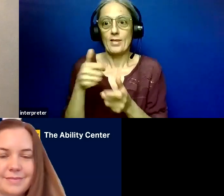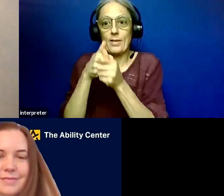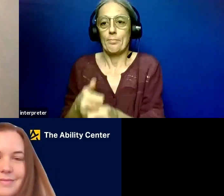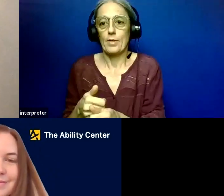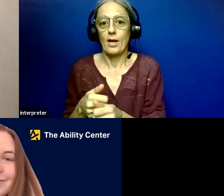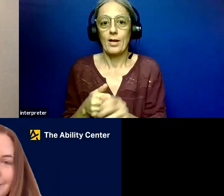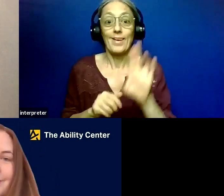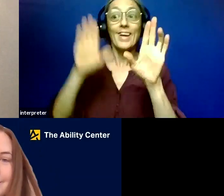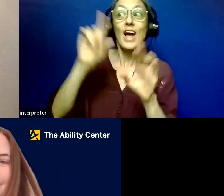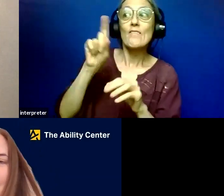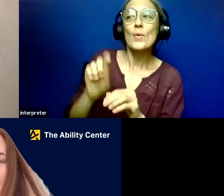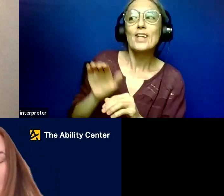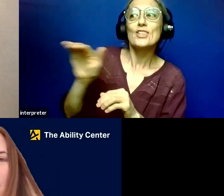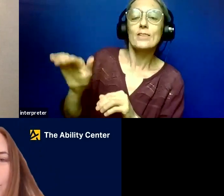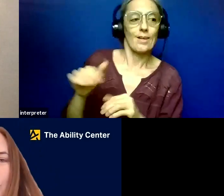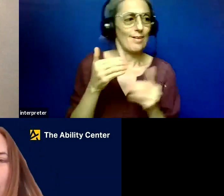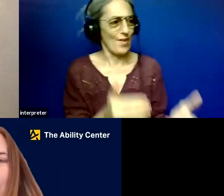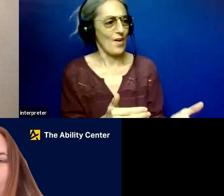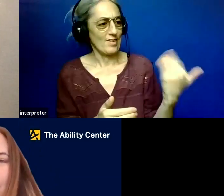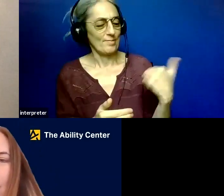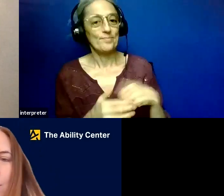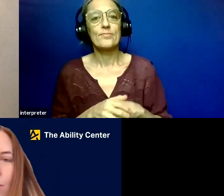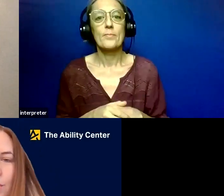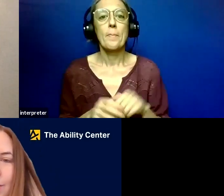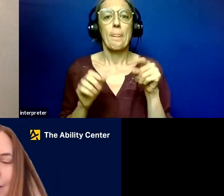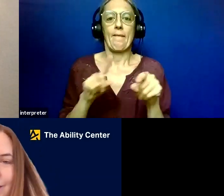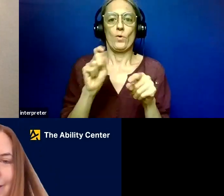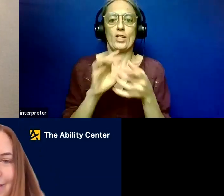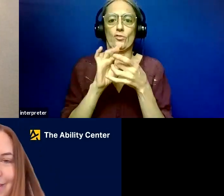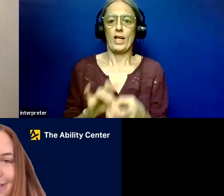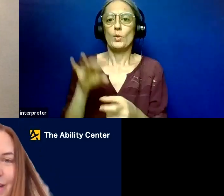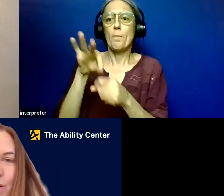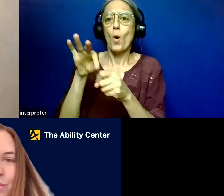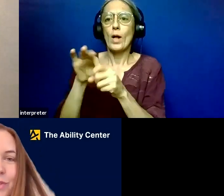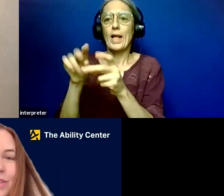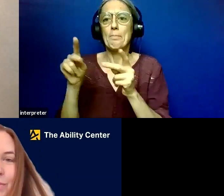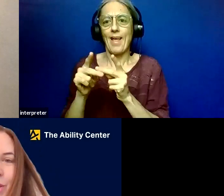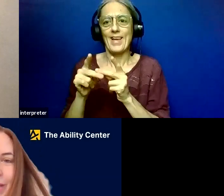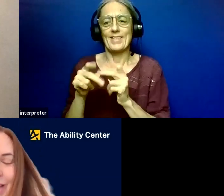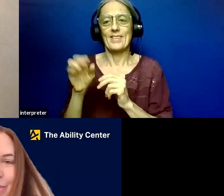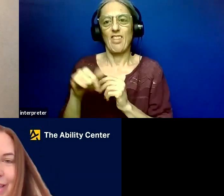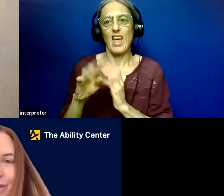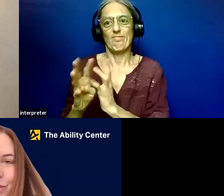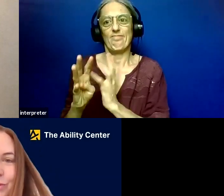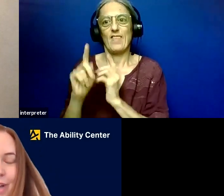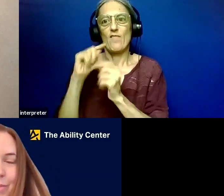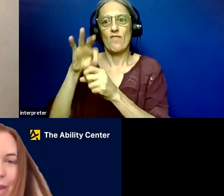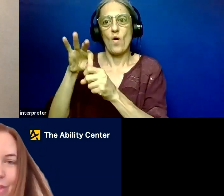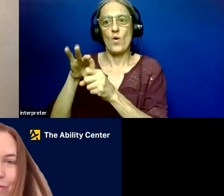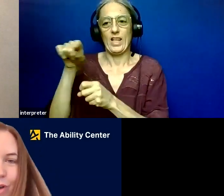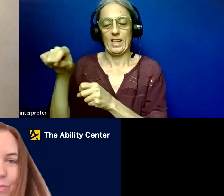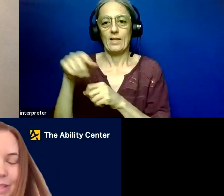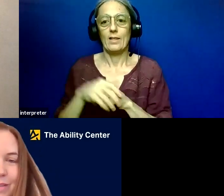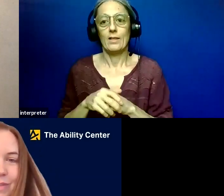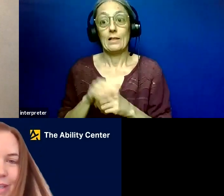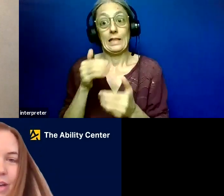Oh, yes, go ahead. So we have a question about polling places, which is going to be a big topic, I know, coming up in